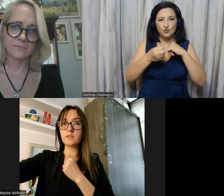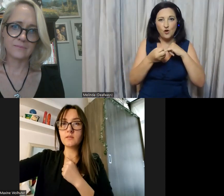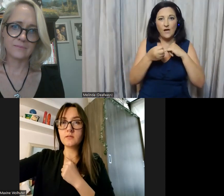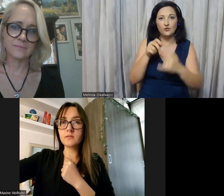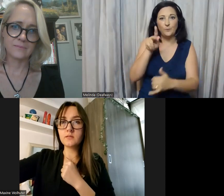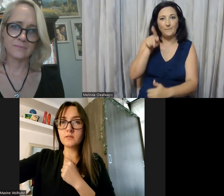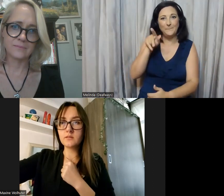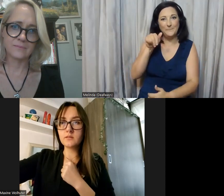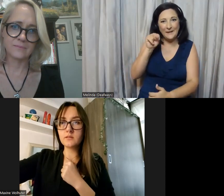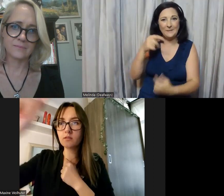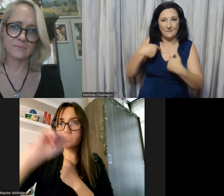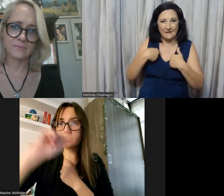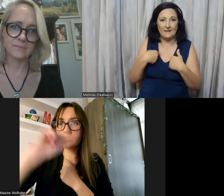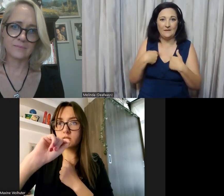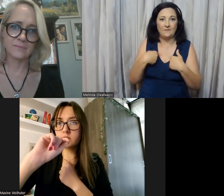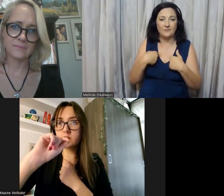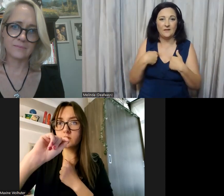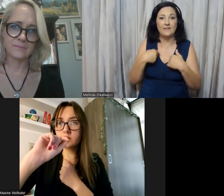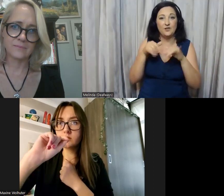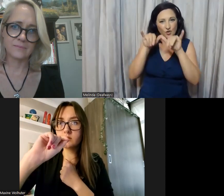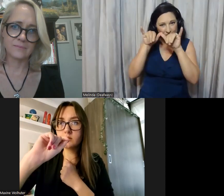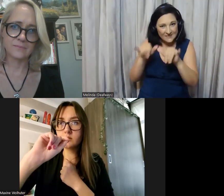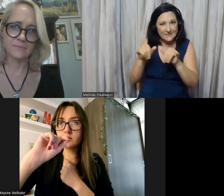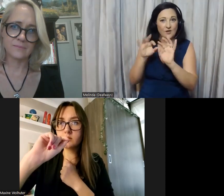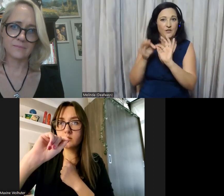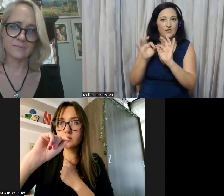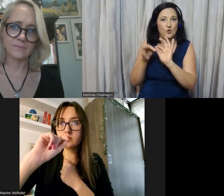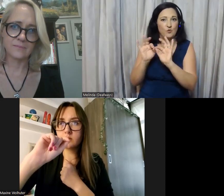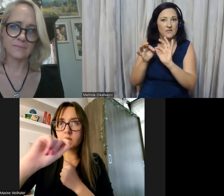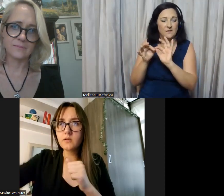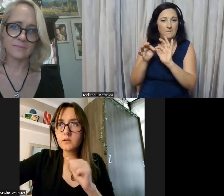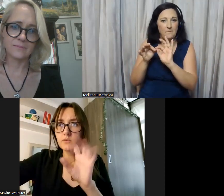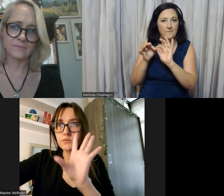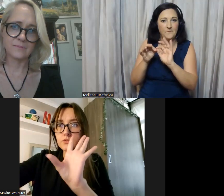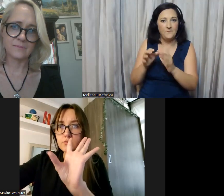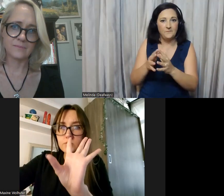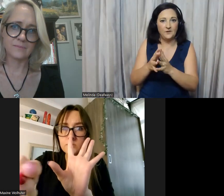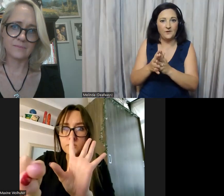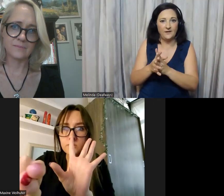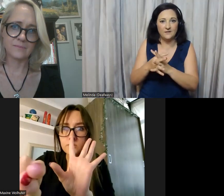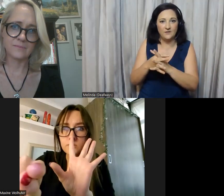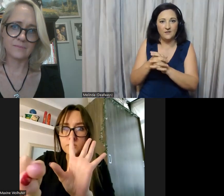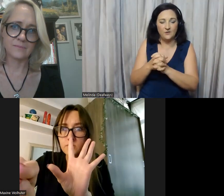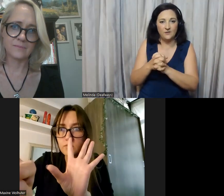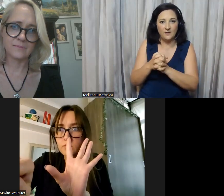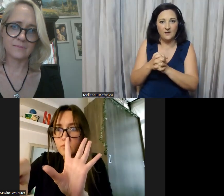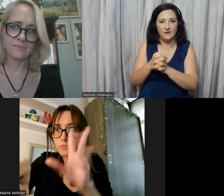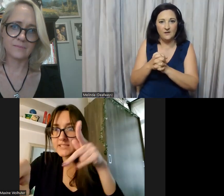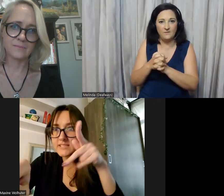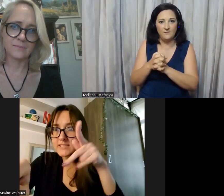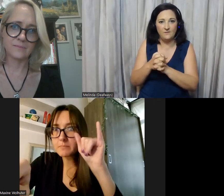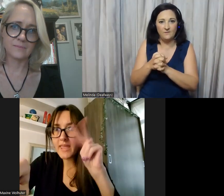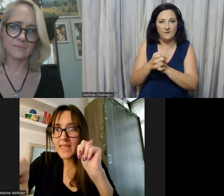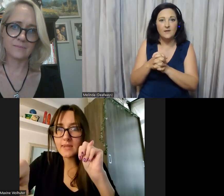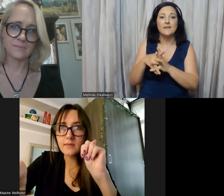And then you try to pin me. And then it's going to stay on the interpreter. Okay, so I will net gou dit reg